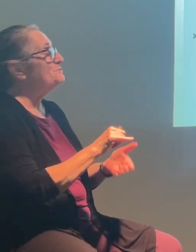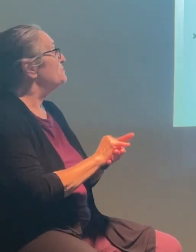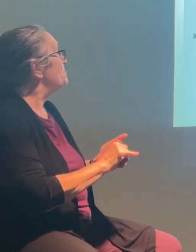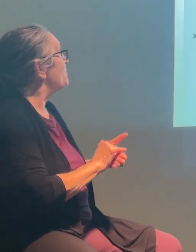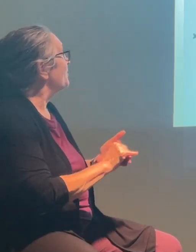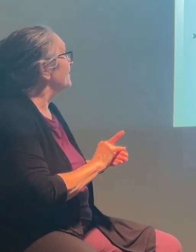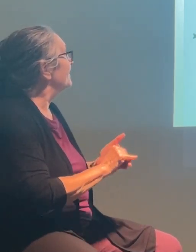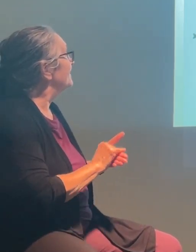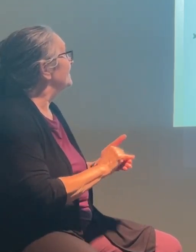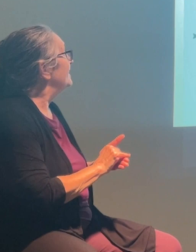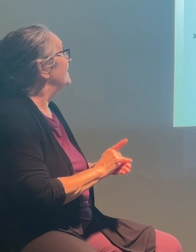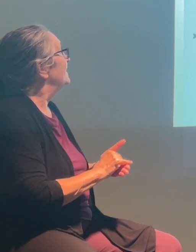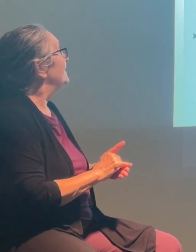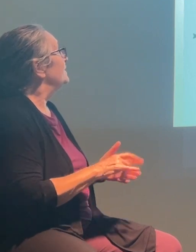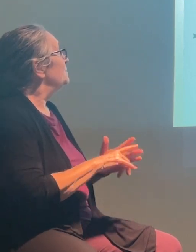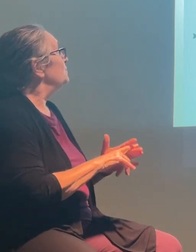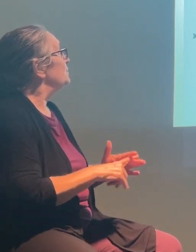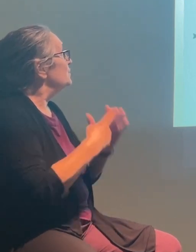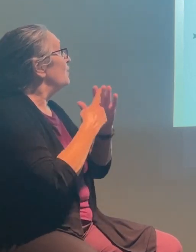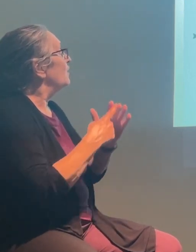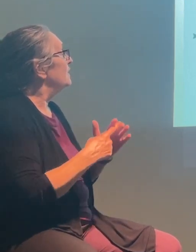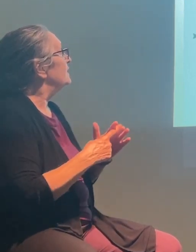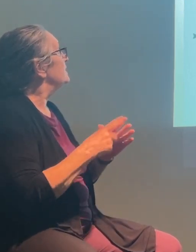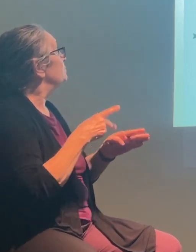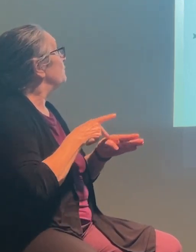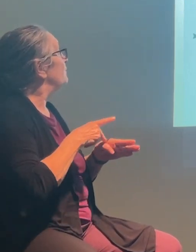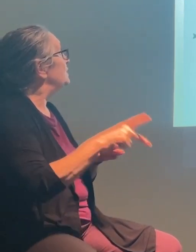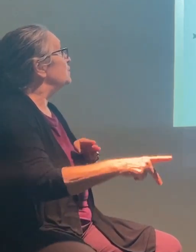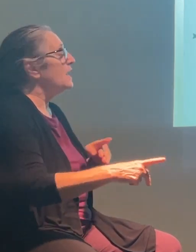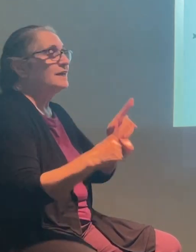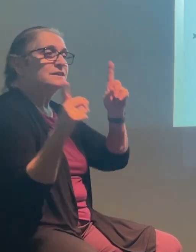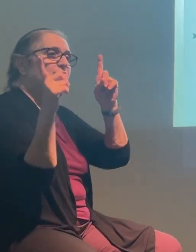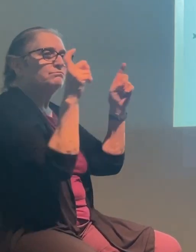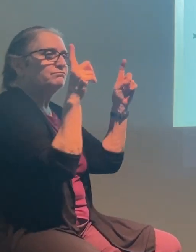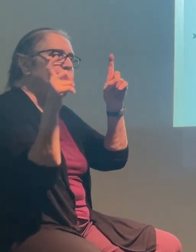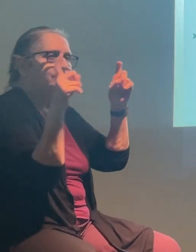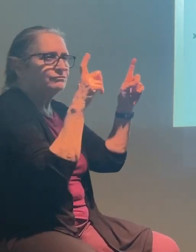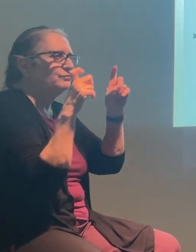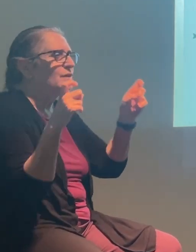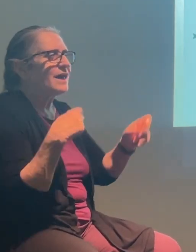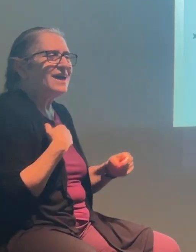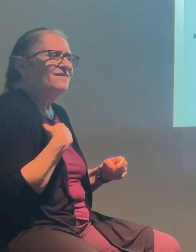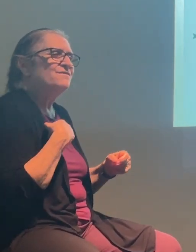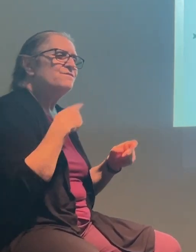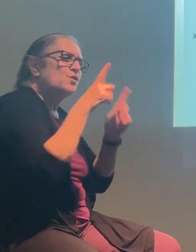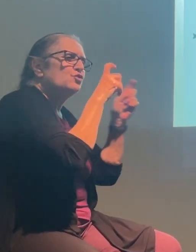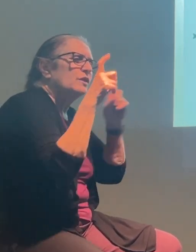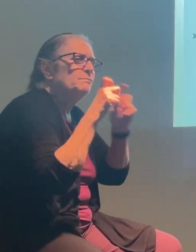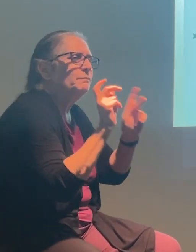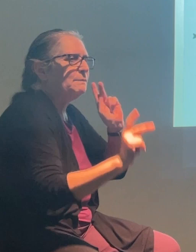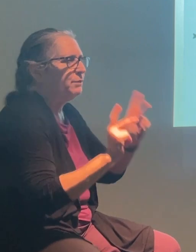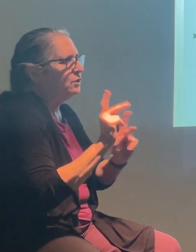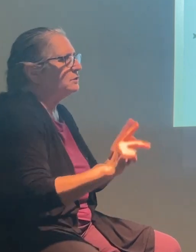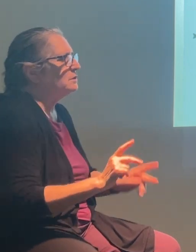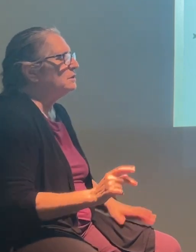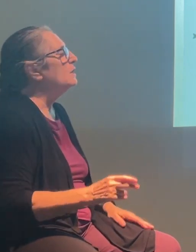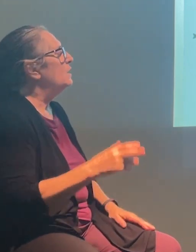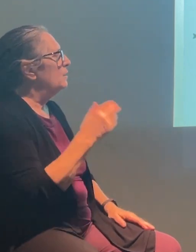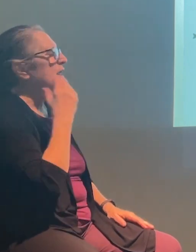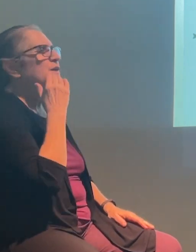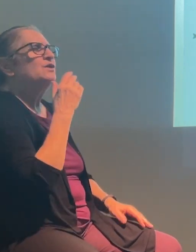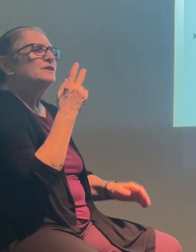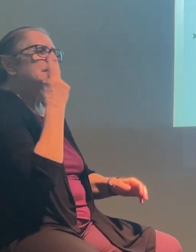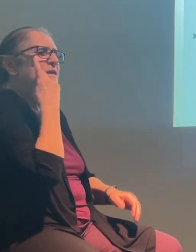a portraitist because he had a talent for it. He made people look beautiful, very distinguished, but also very